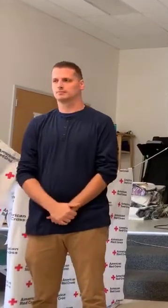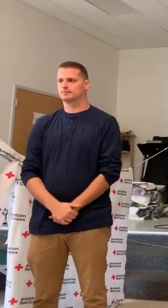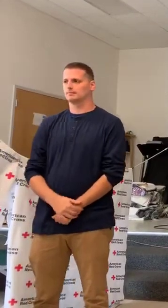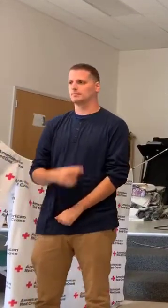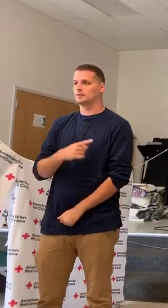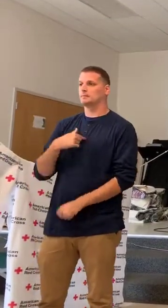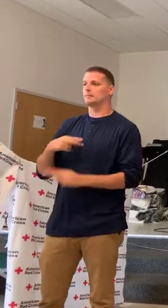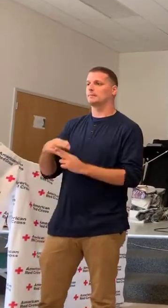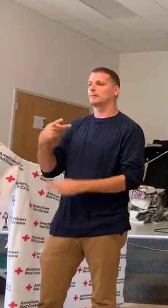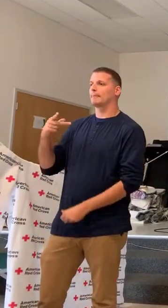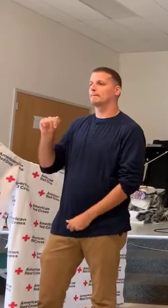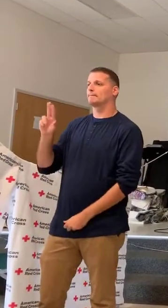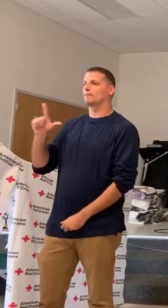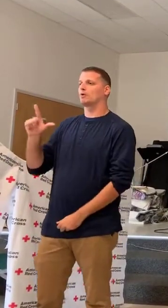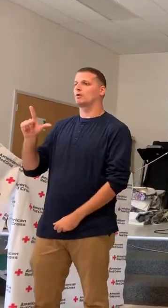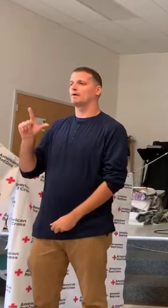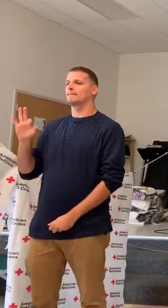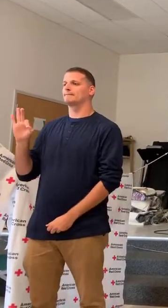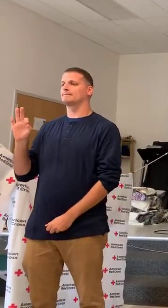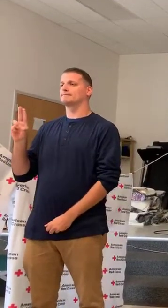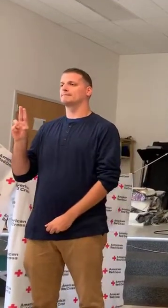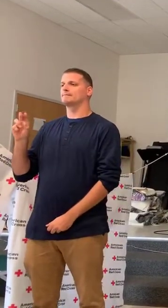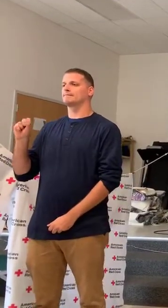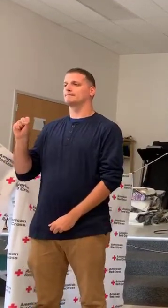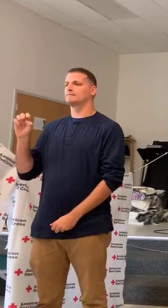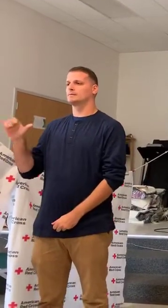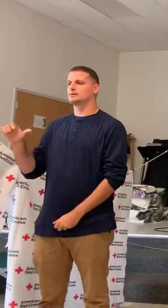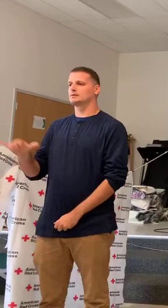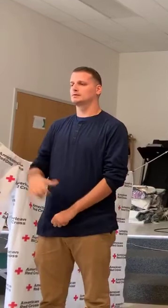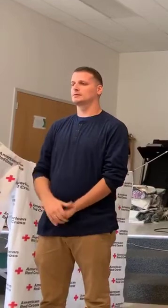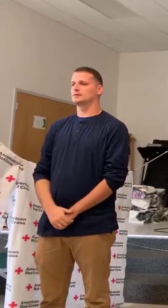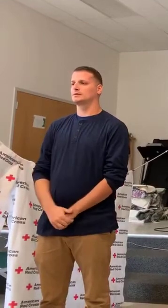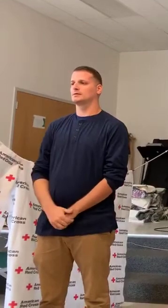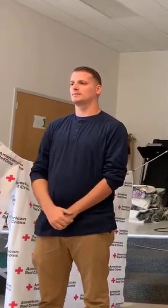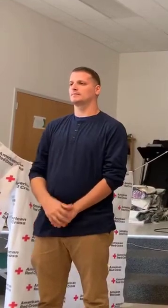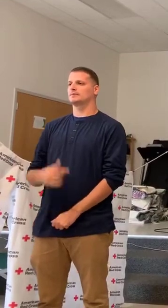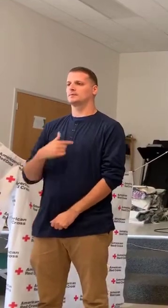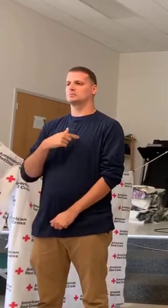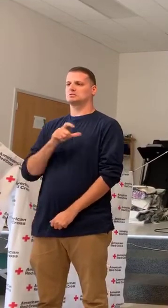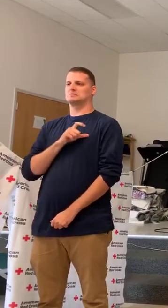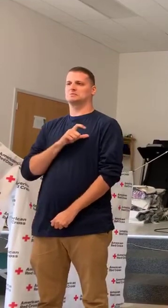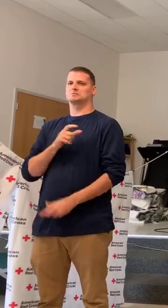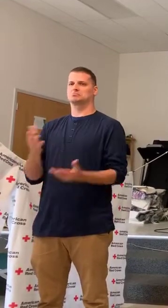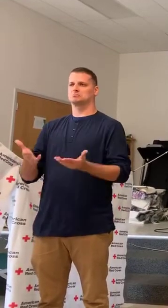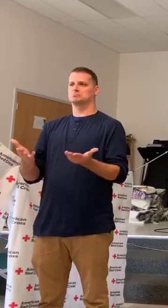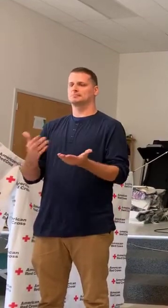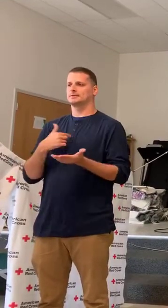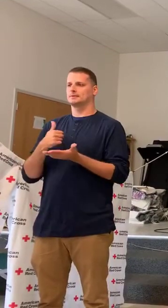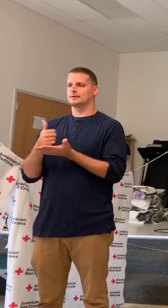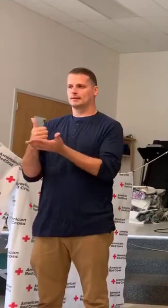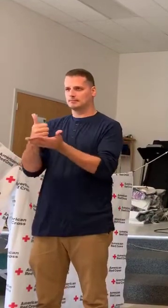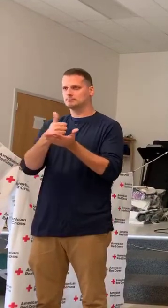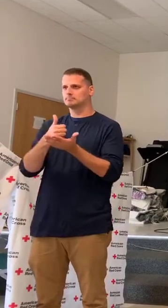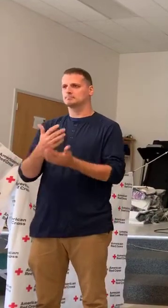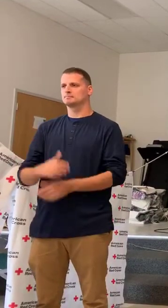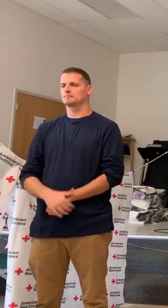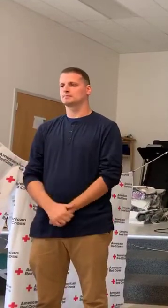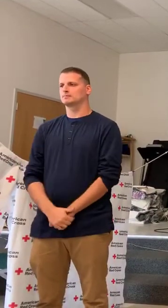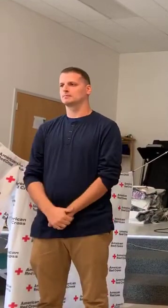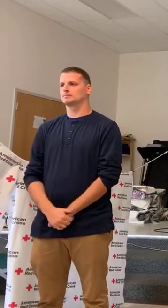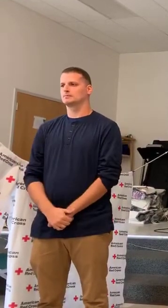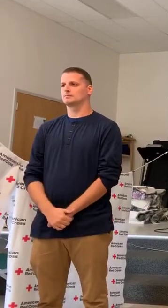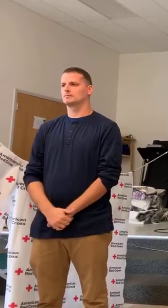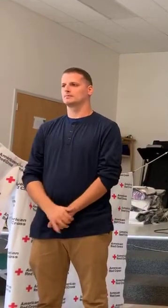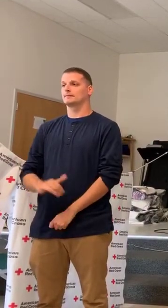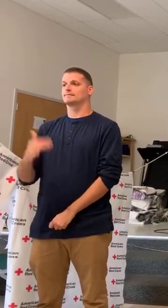the state troopers here, sort of been running it, our folks here at the Incident Command Center. So we've had five troopers during the